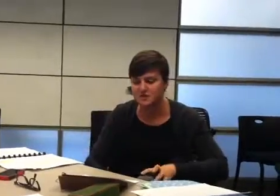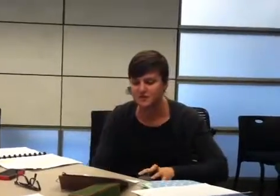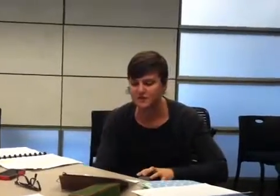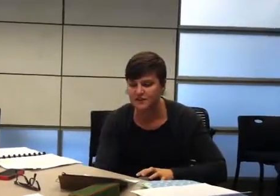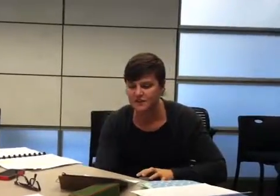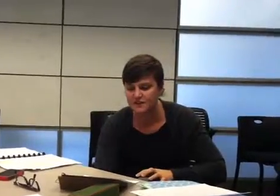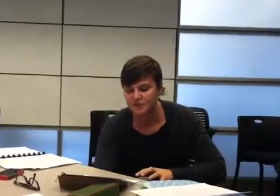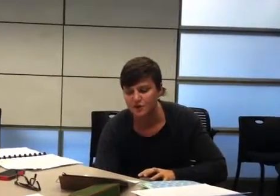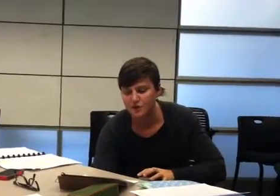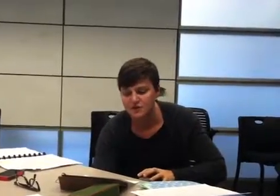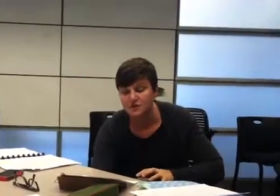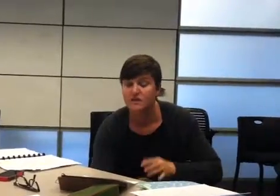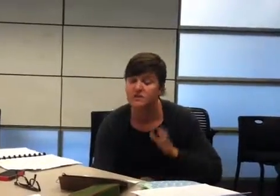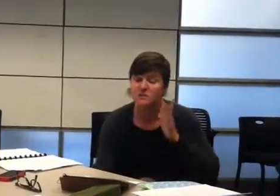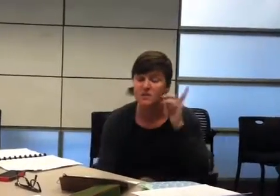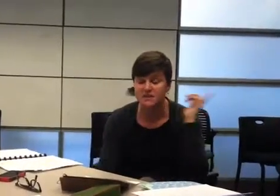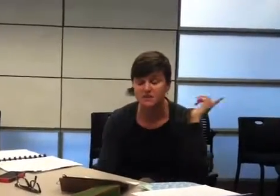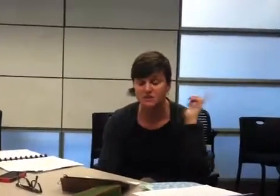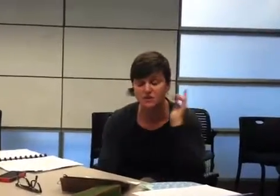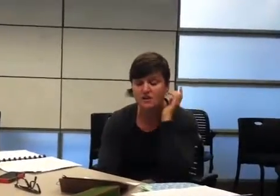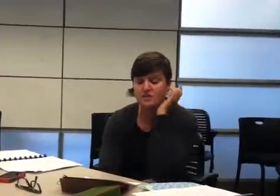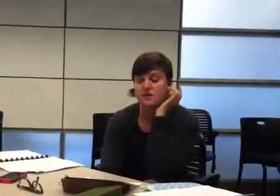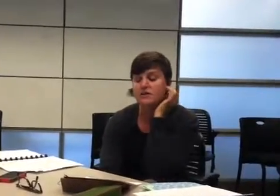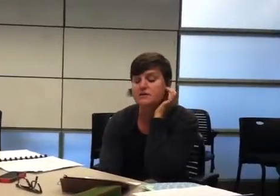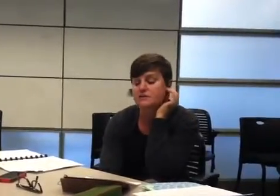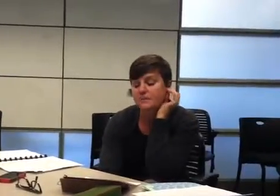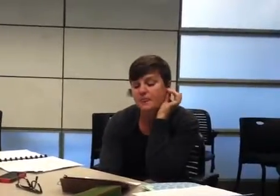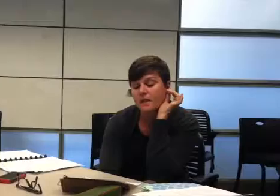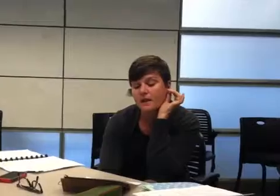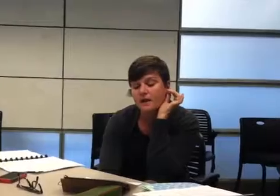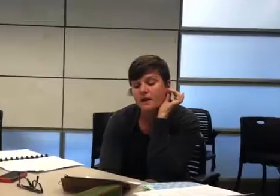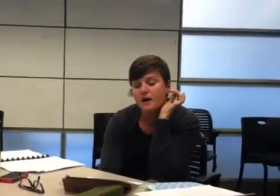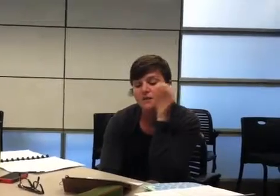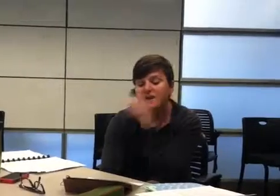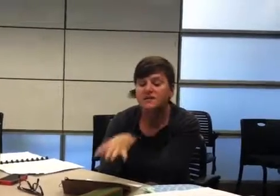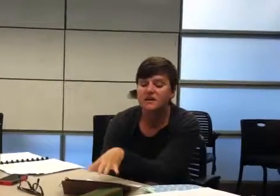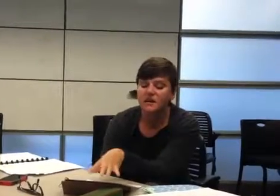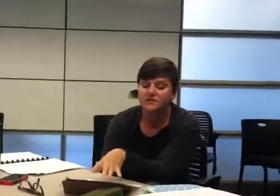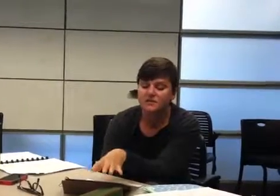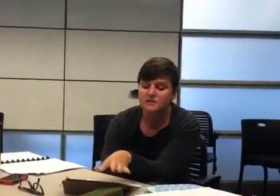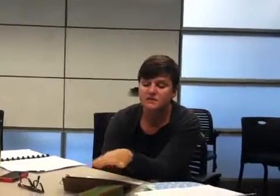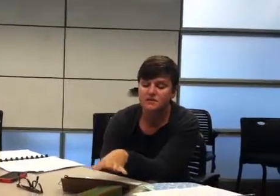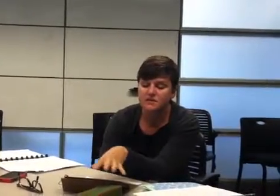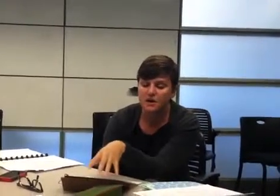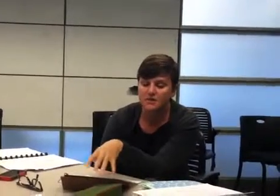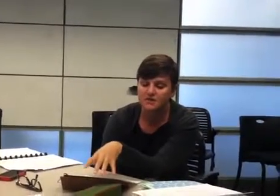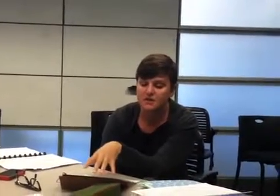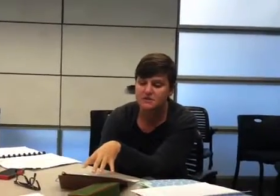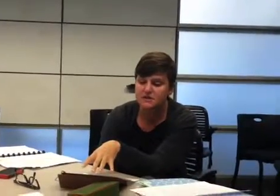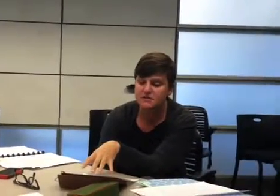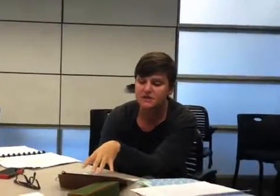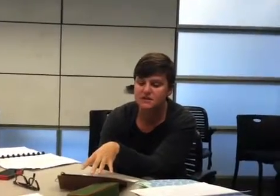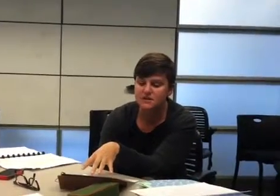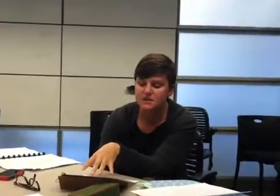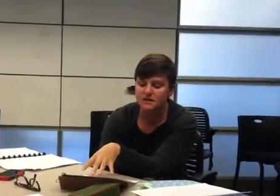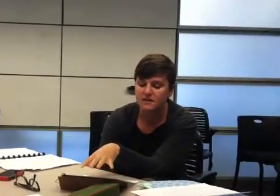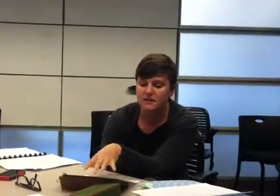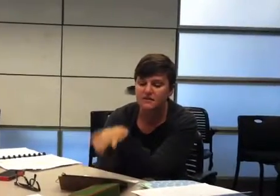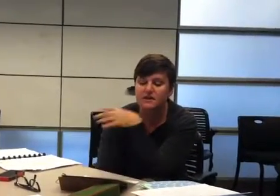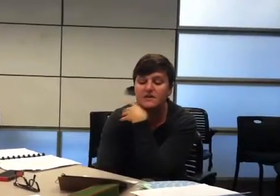than I ever think they're going to, although sometimes they do a hell of a lot less. And then I have, so there's a couple of specific assignments like that, and then I have